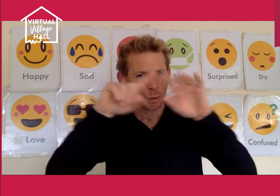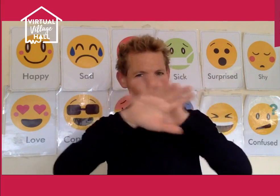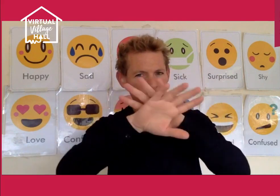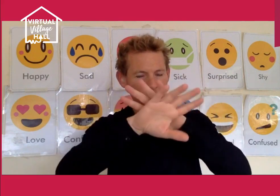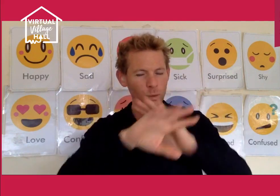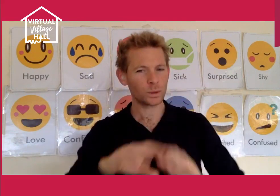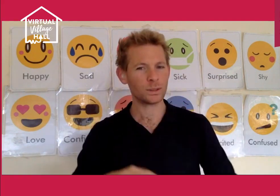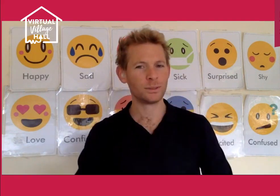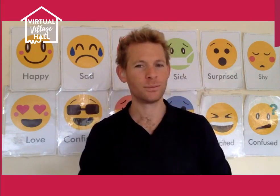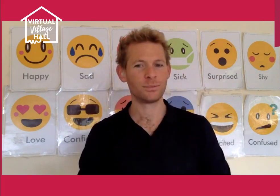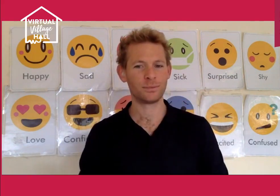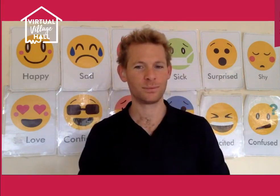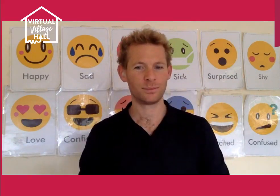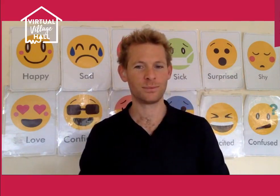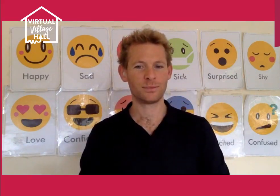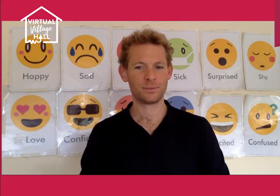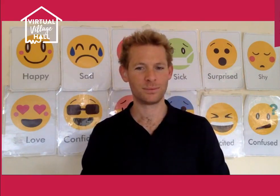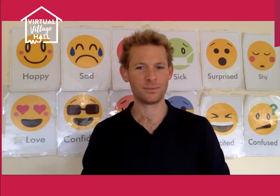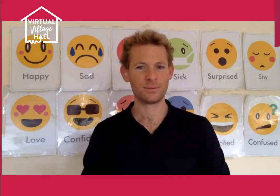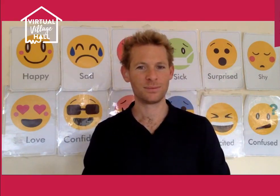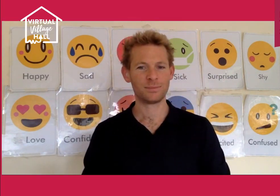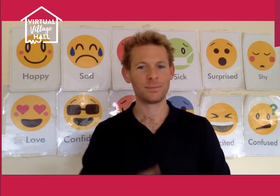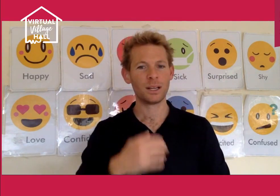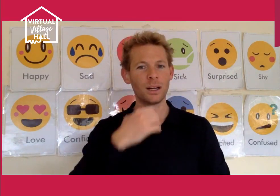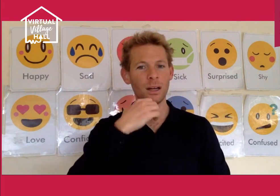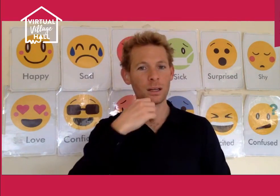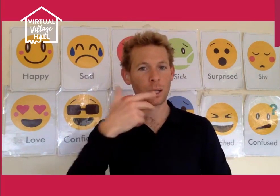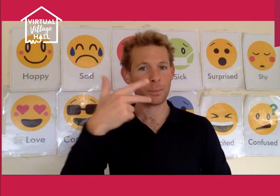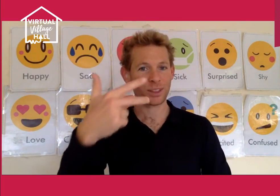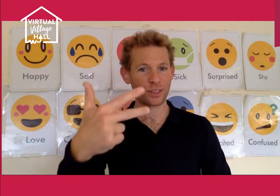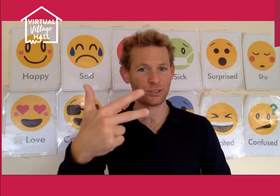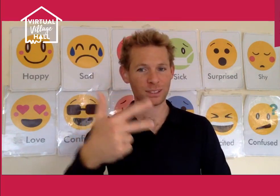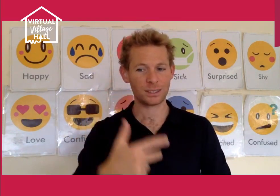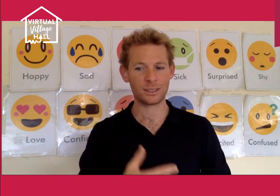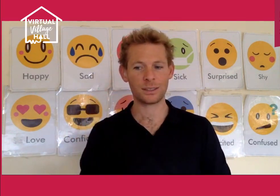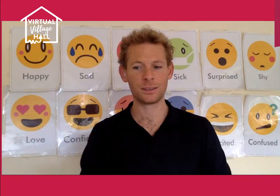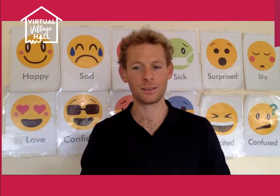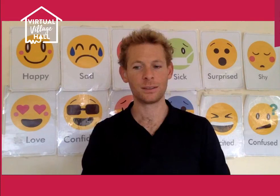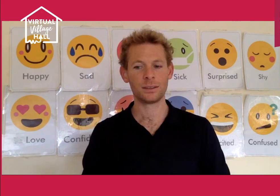confused, or the sign can be confused. Number 3,